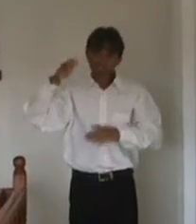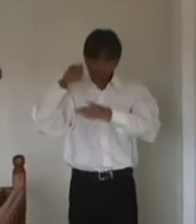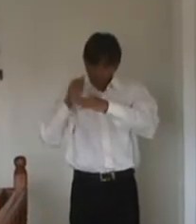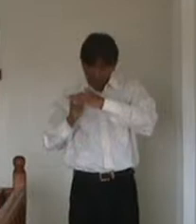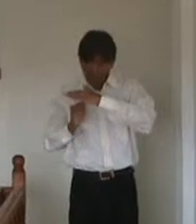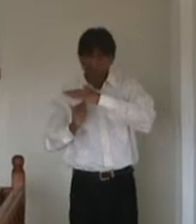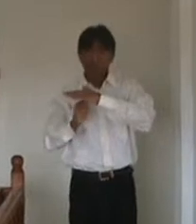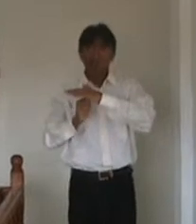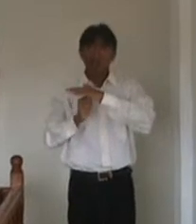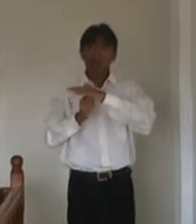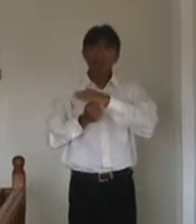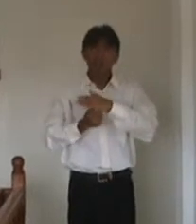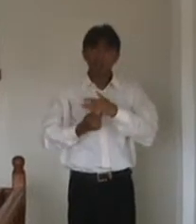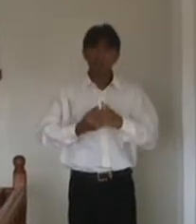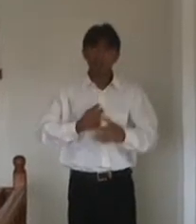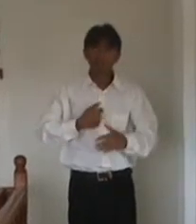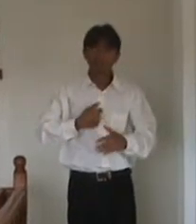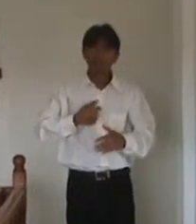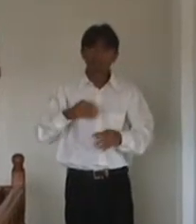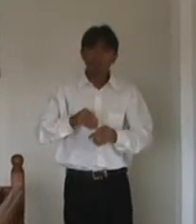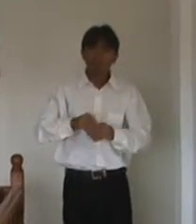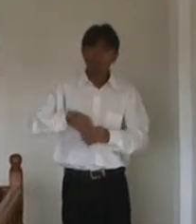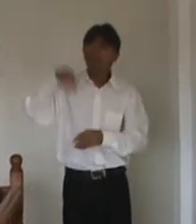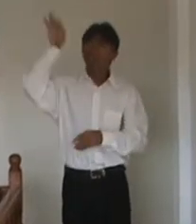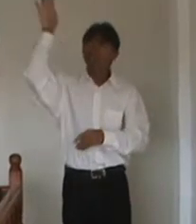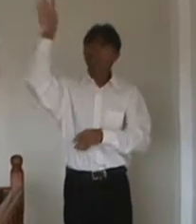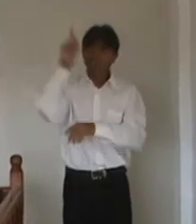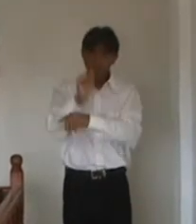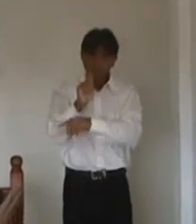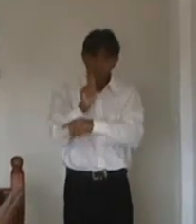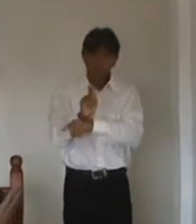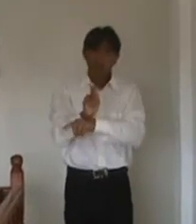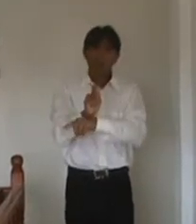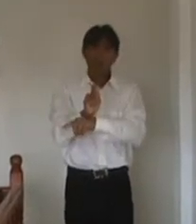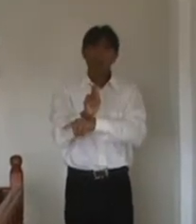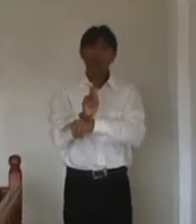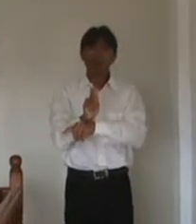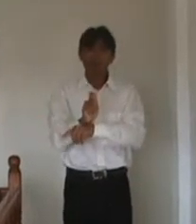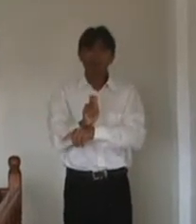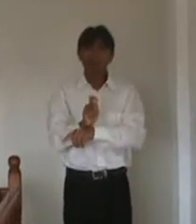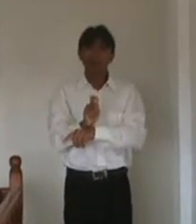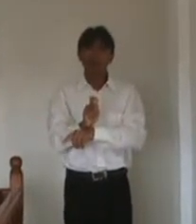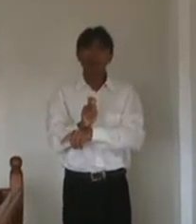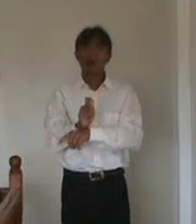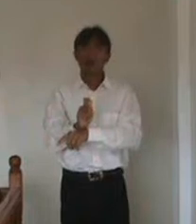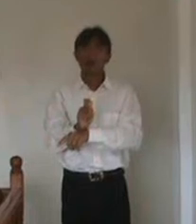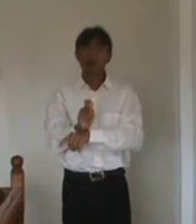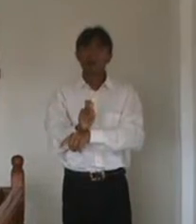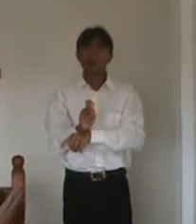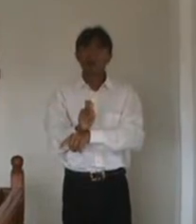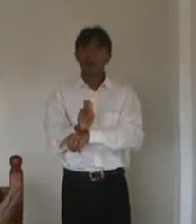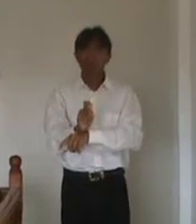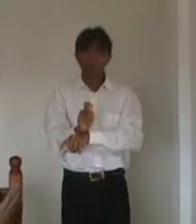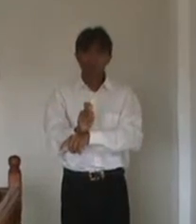shall hide me in His tabernacle.